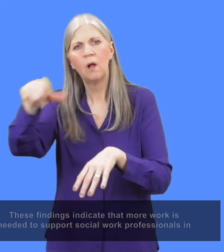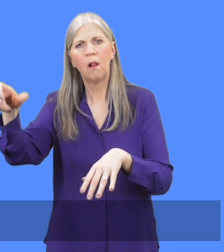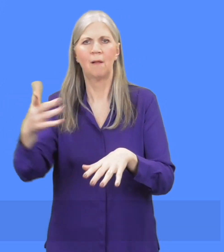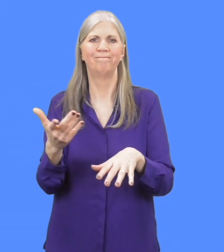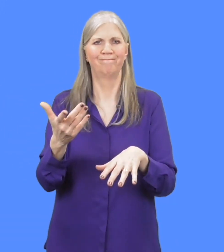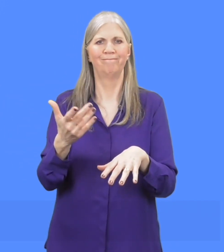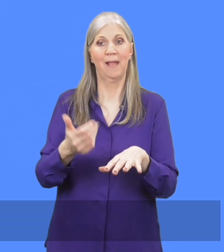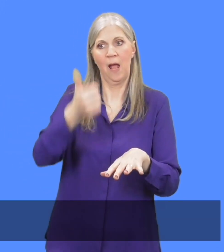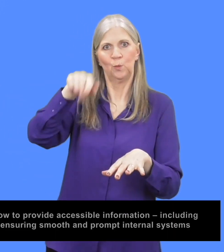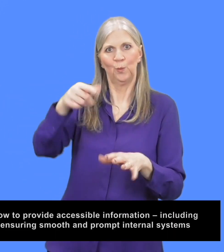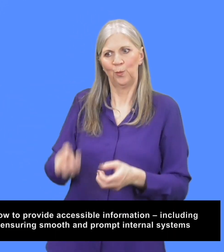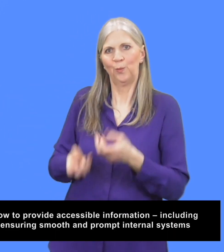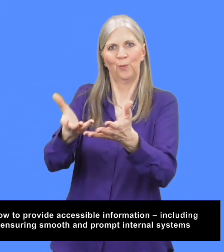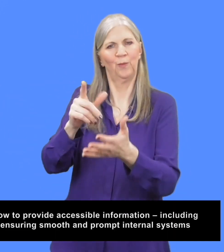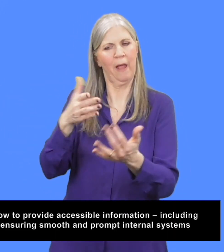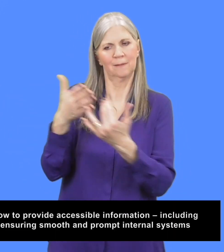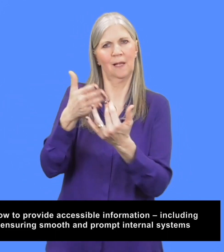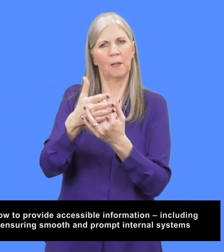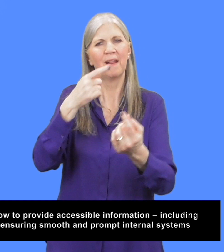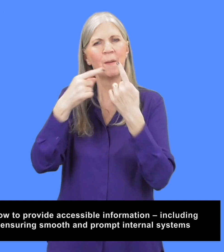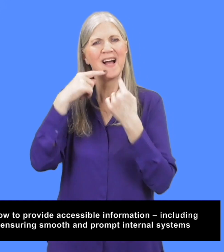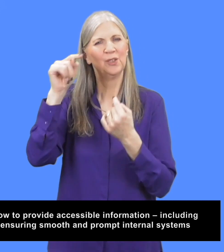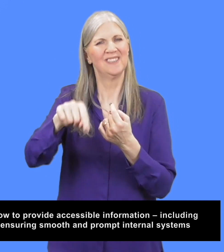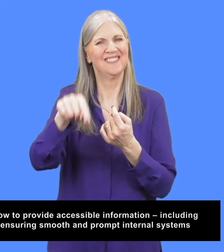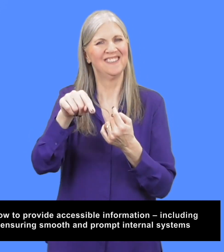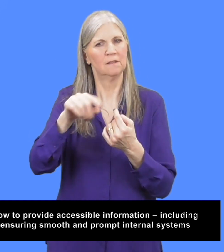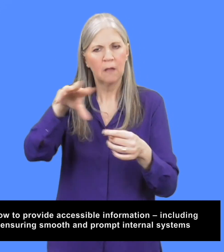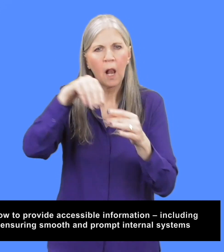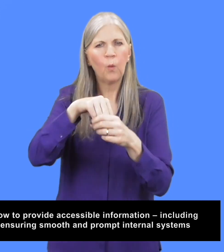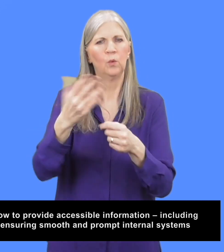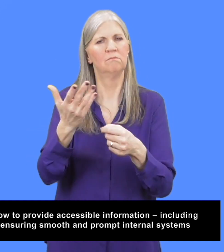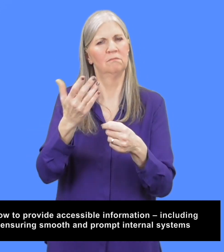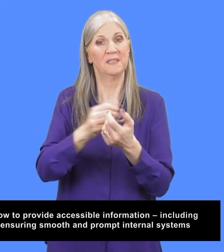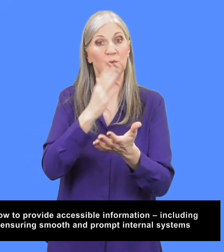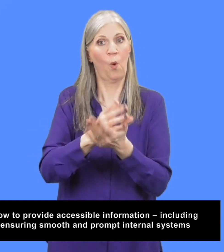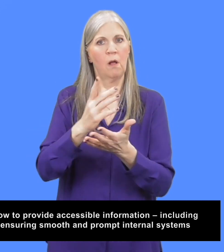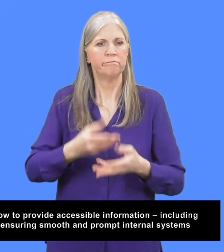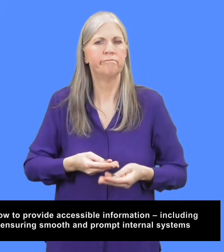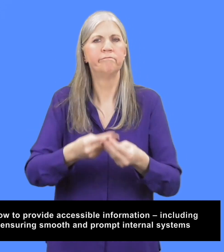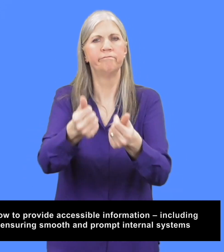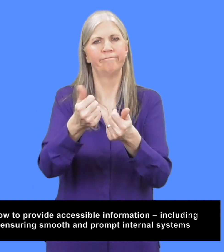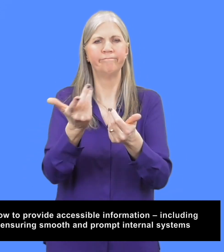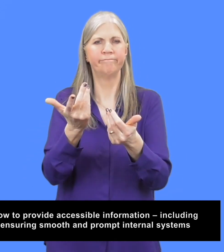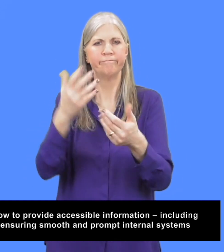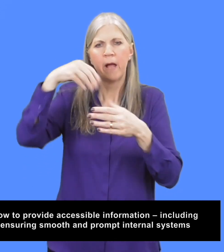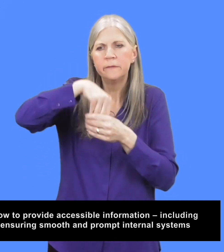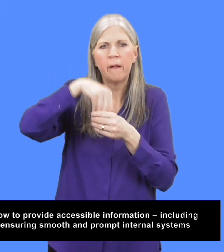in how to provide accessible information, including ensuring smooth and prompt internal systems